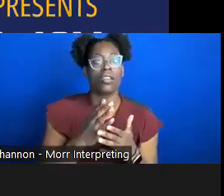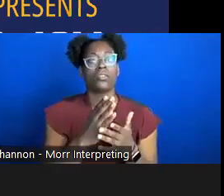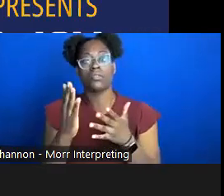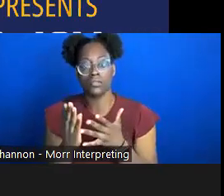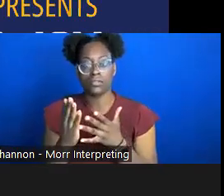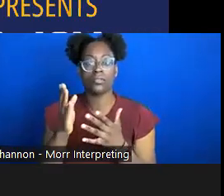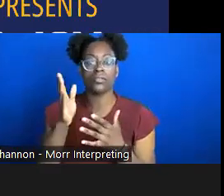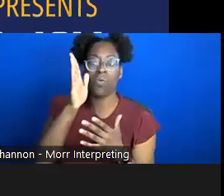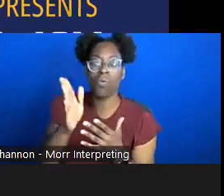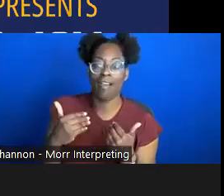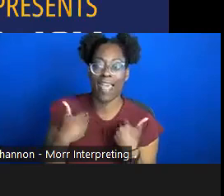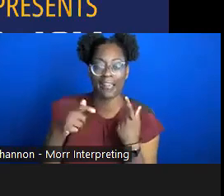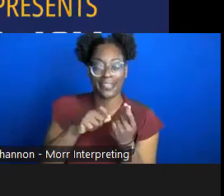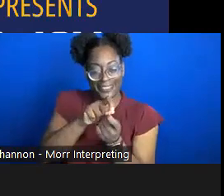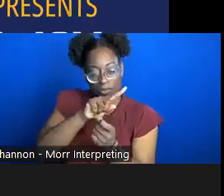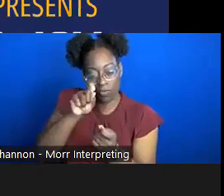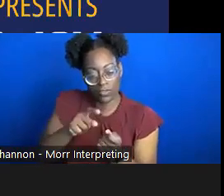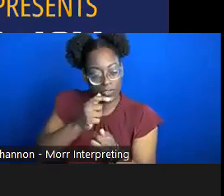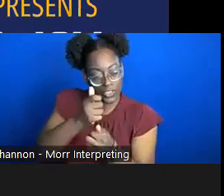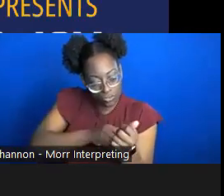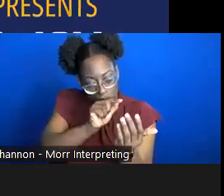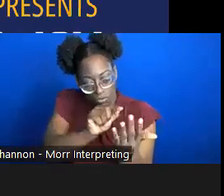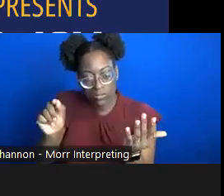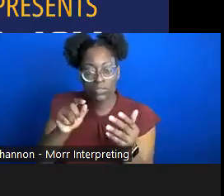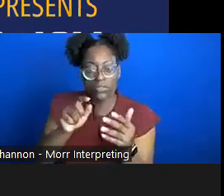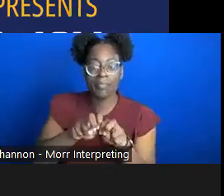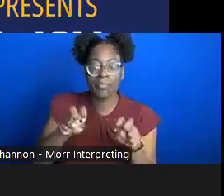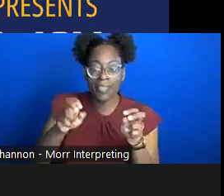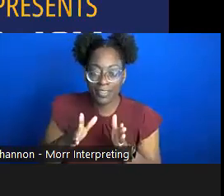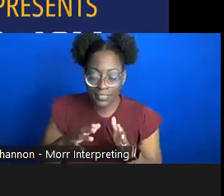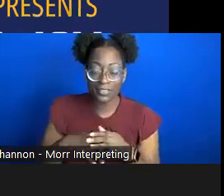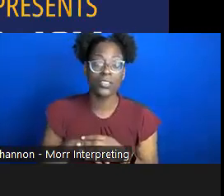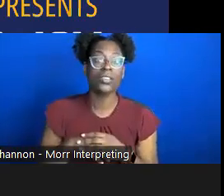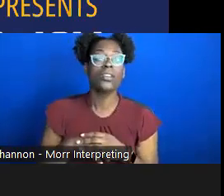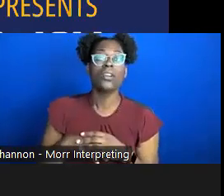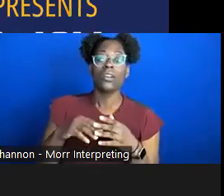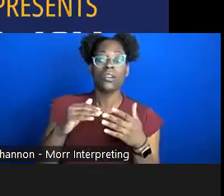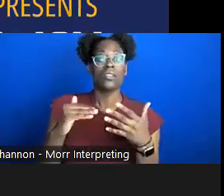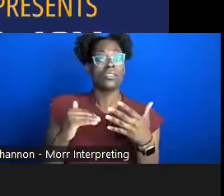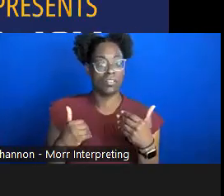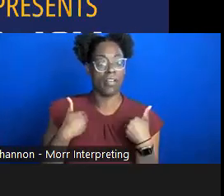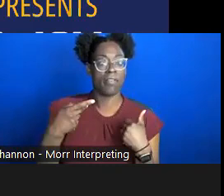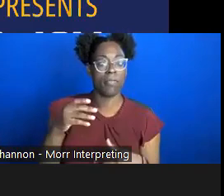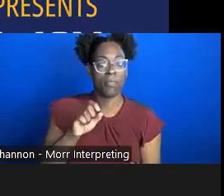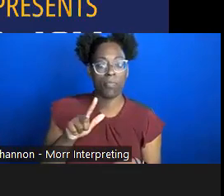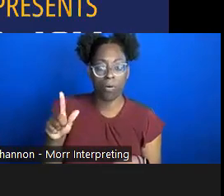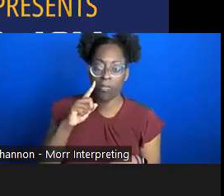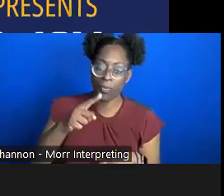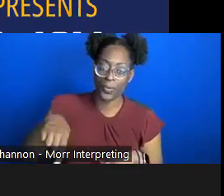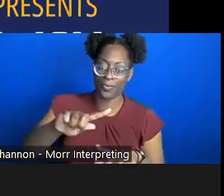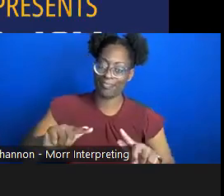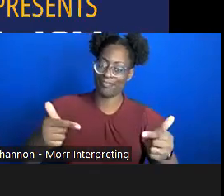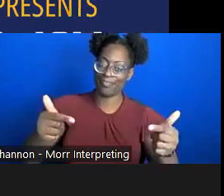quick poll to get a sense of how you're feeling about our program this evening. After that, we'll open it up to questions from you,